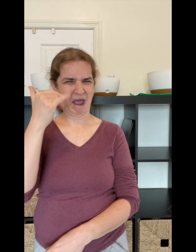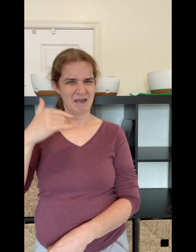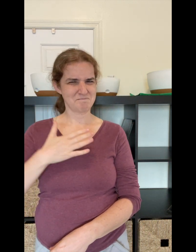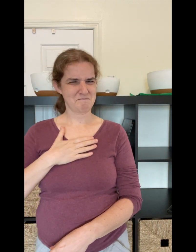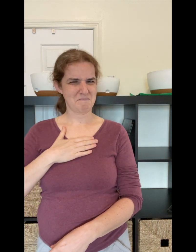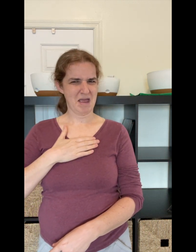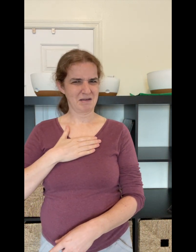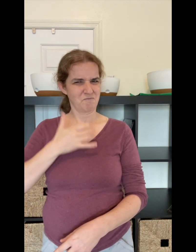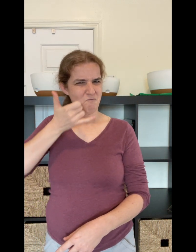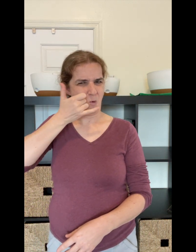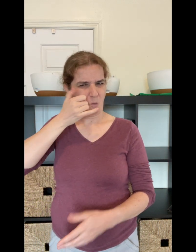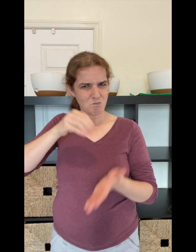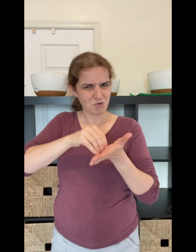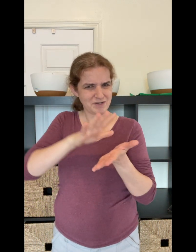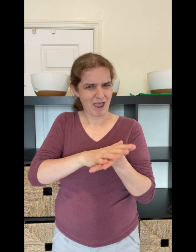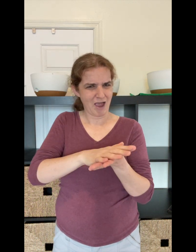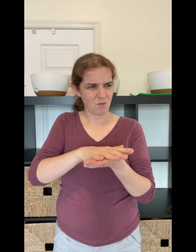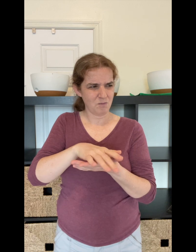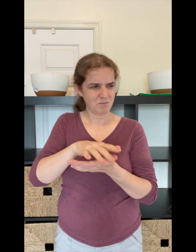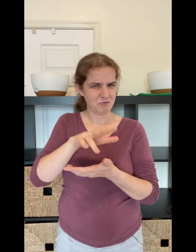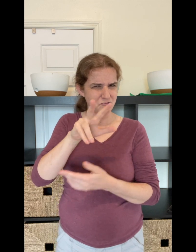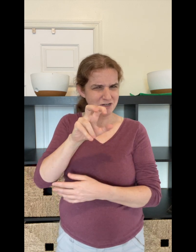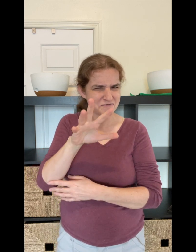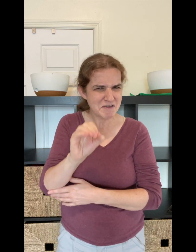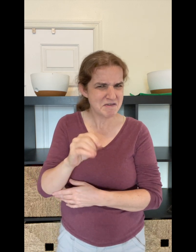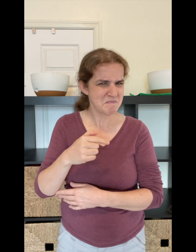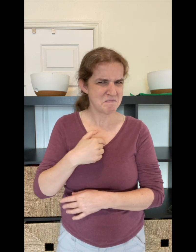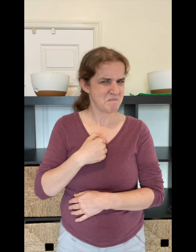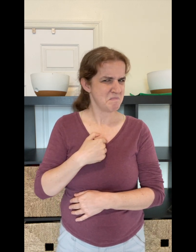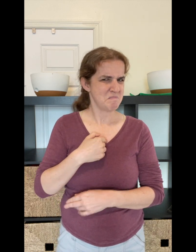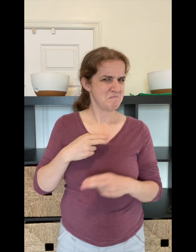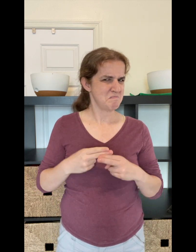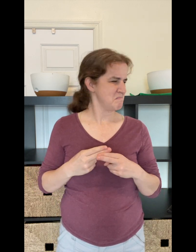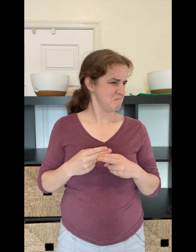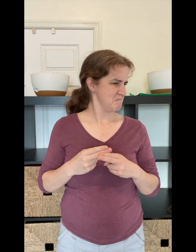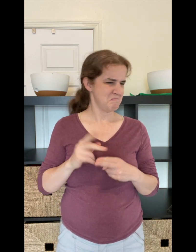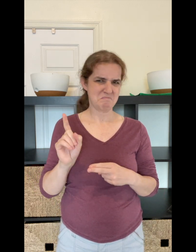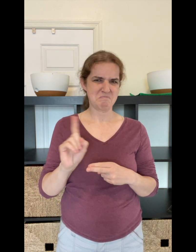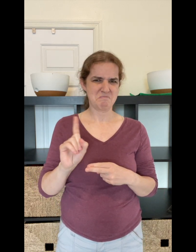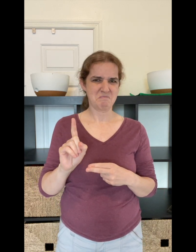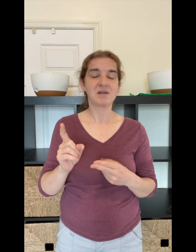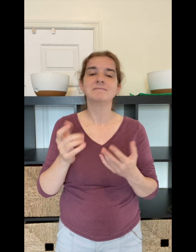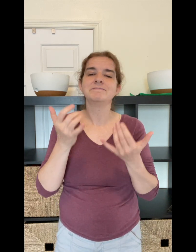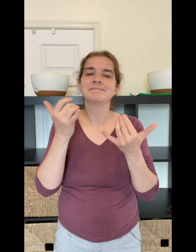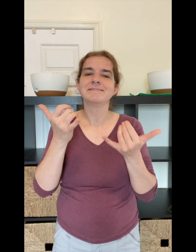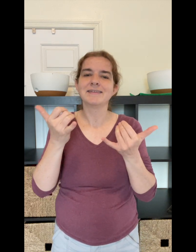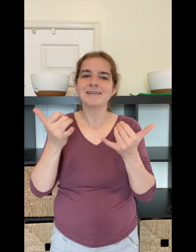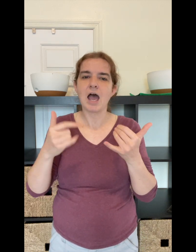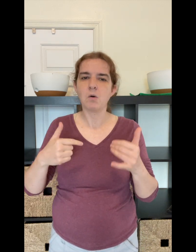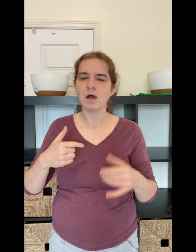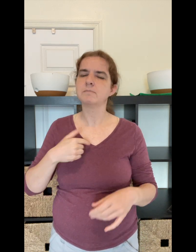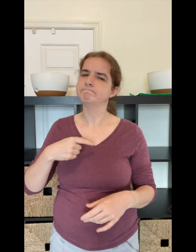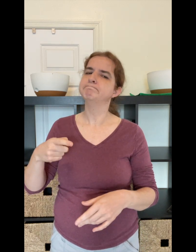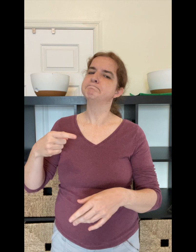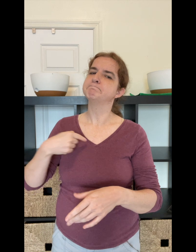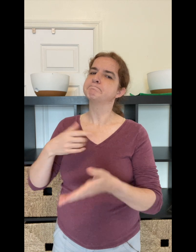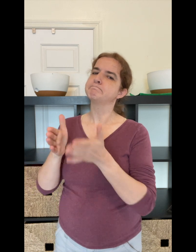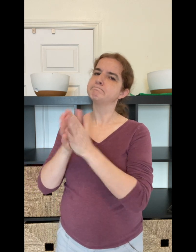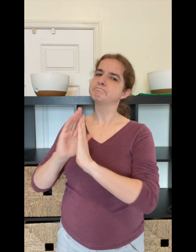be wrong. Why would my phone put down 350? I don't weigh 350. And